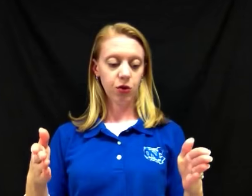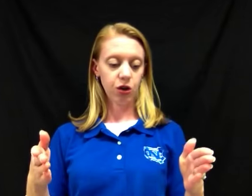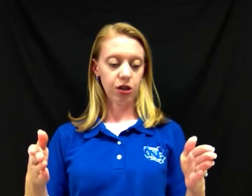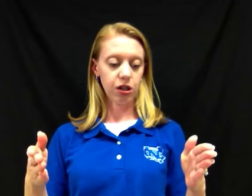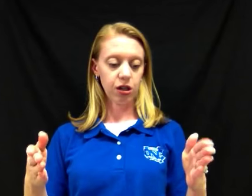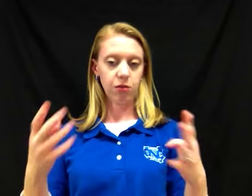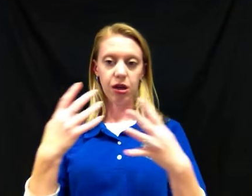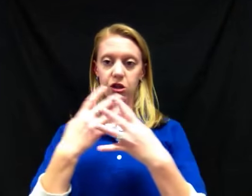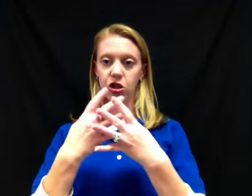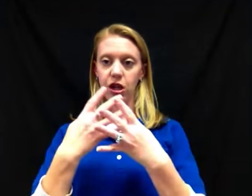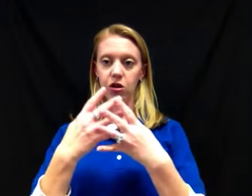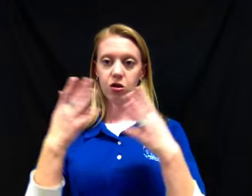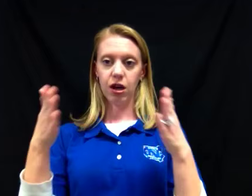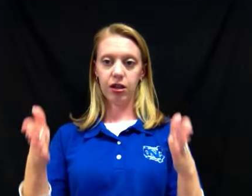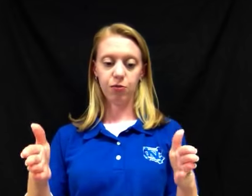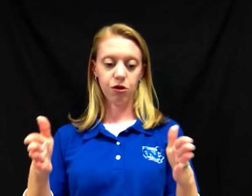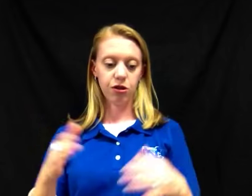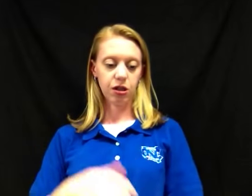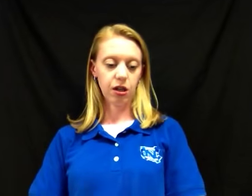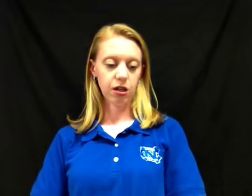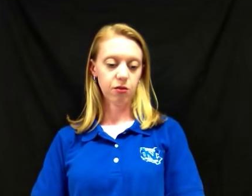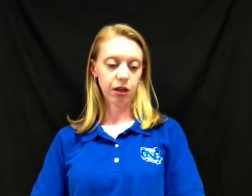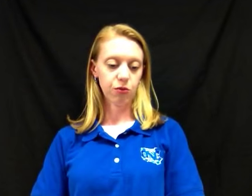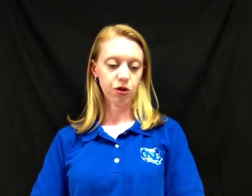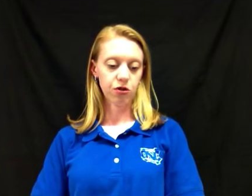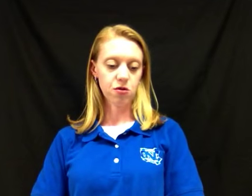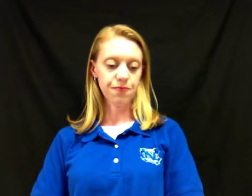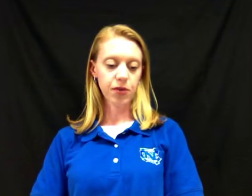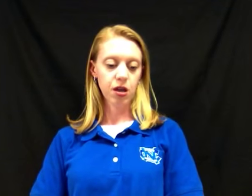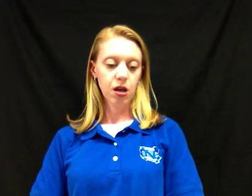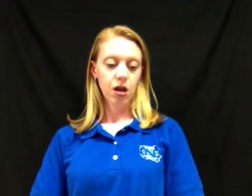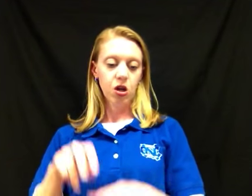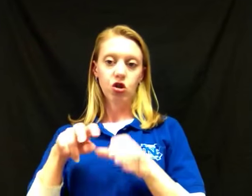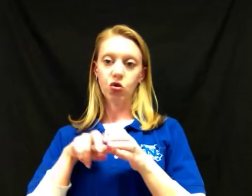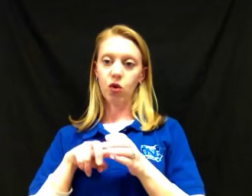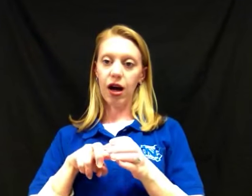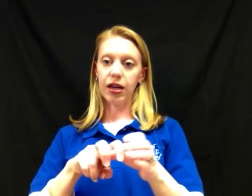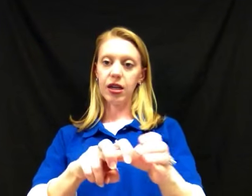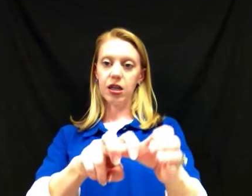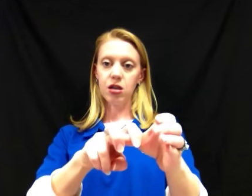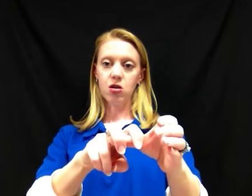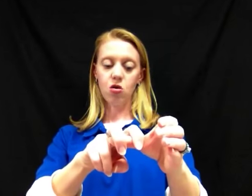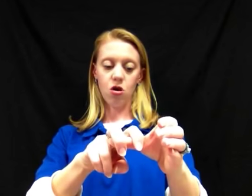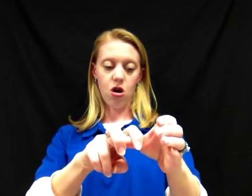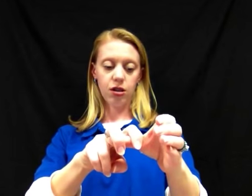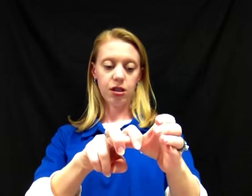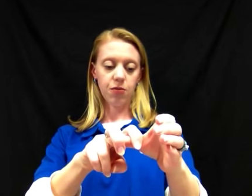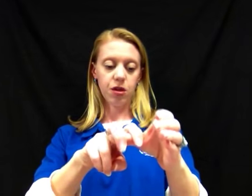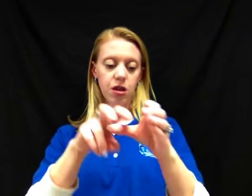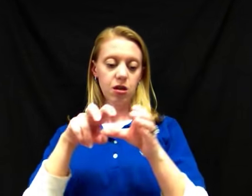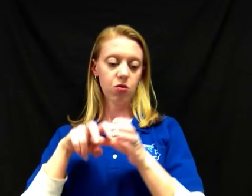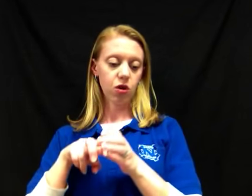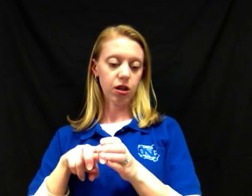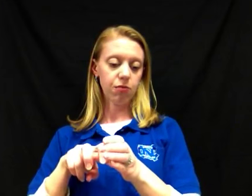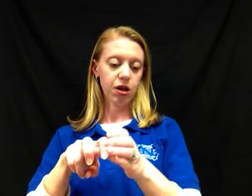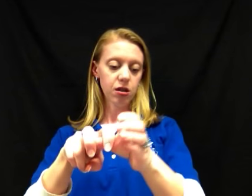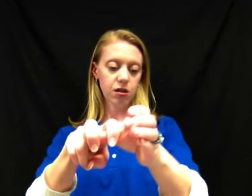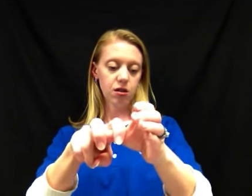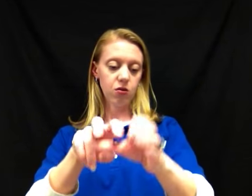already talked about. Jail, you add the person ending to make it prisoner. To ride in or on something, ride the bus, ride in